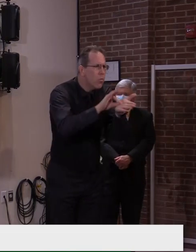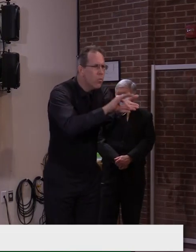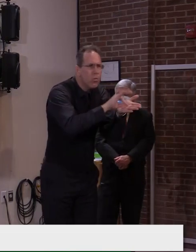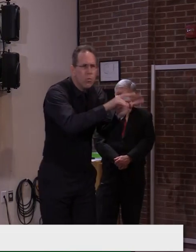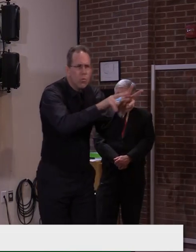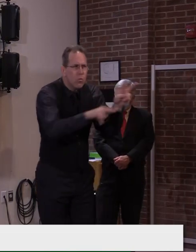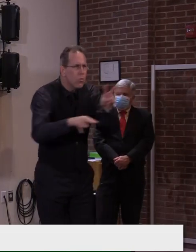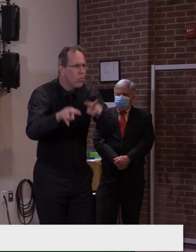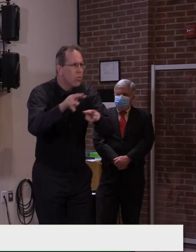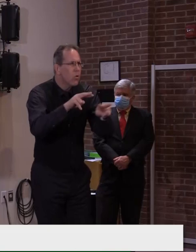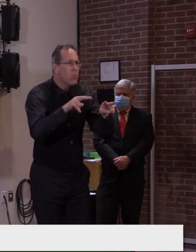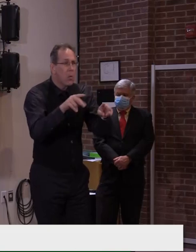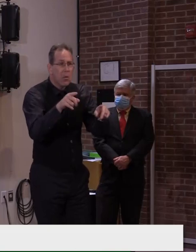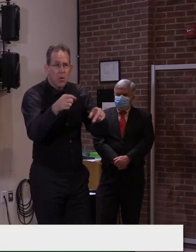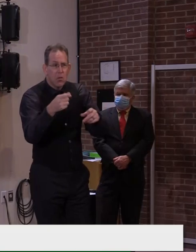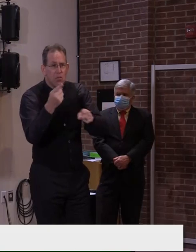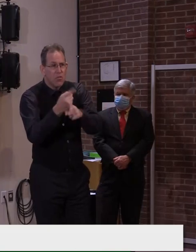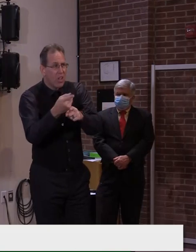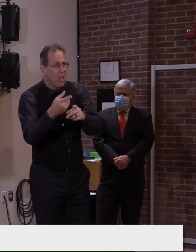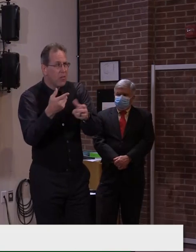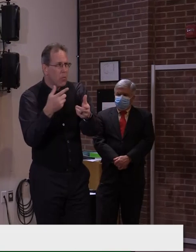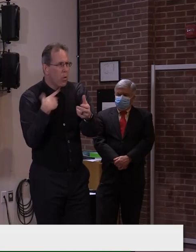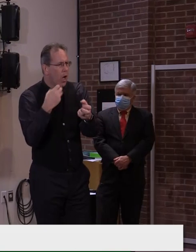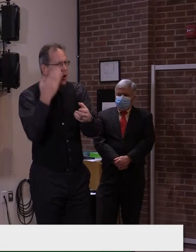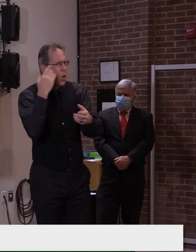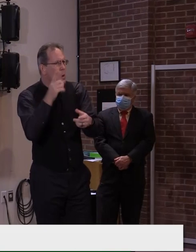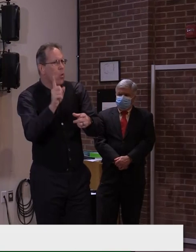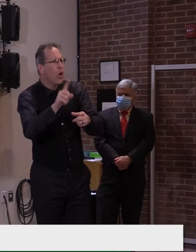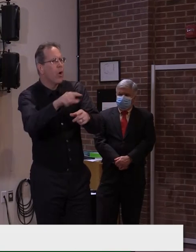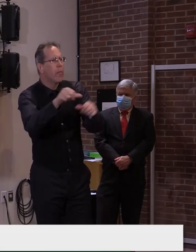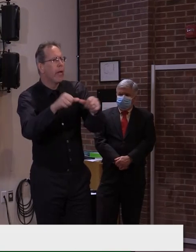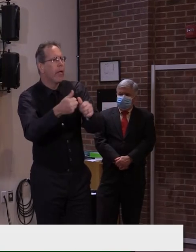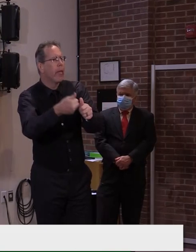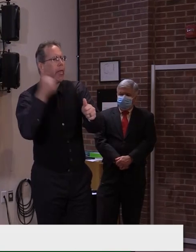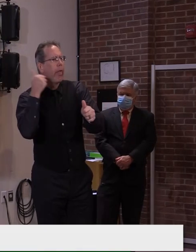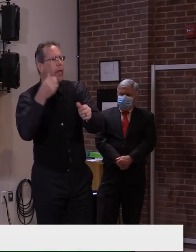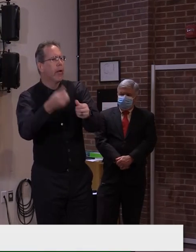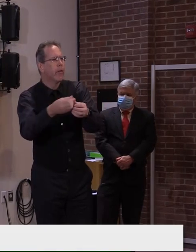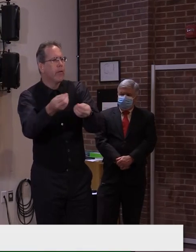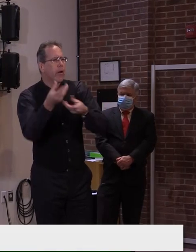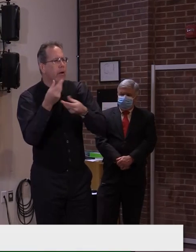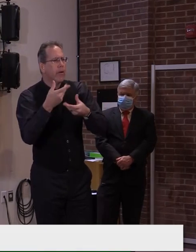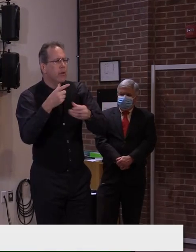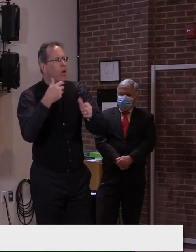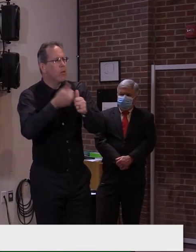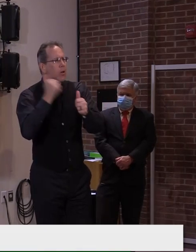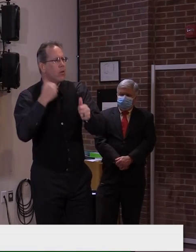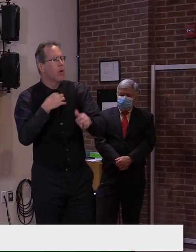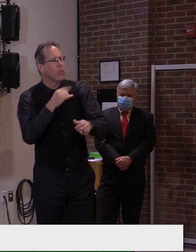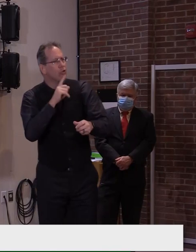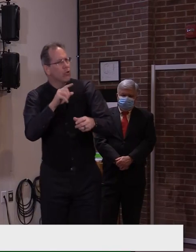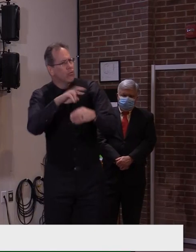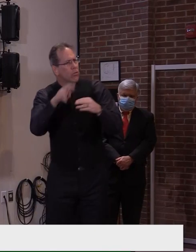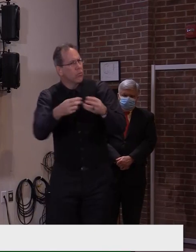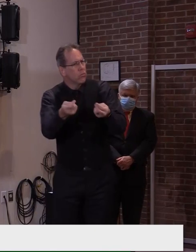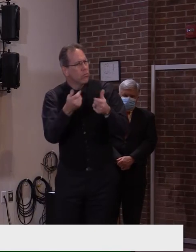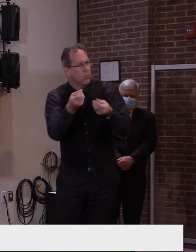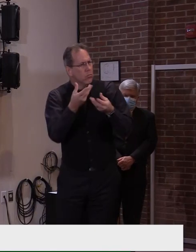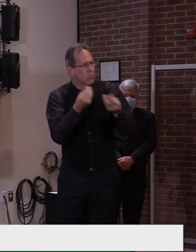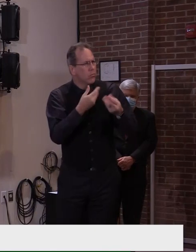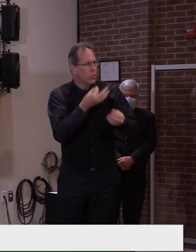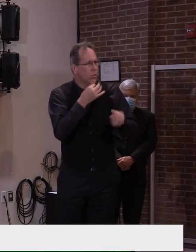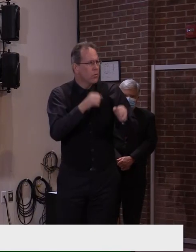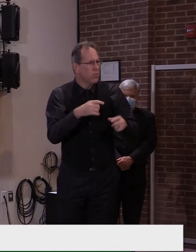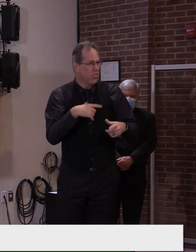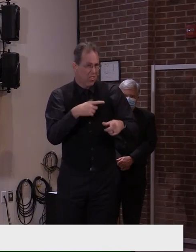because it's critical to us. You can't manage a pandemic if your data is 5 days old.